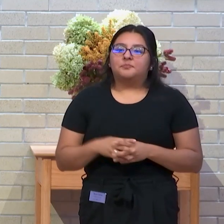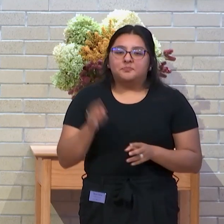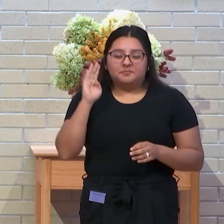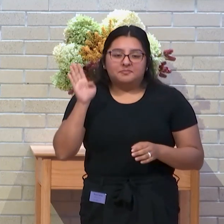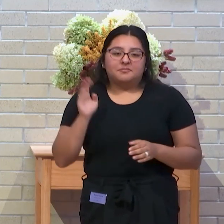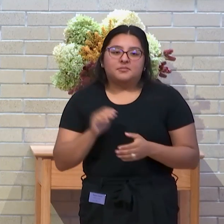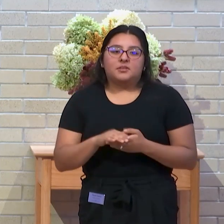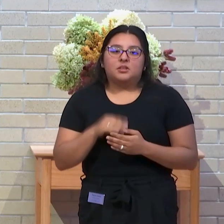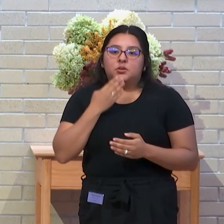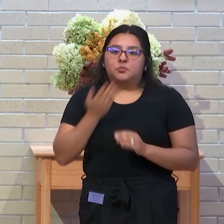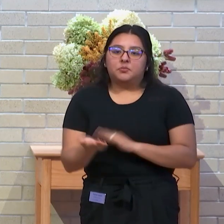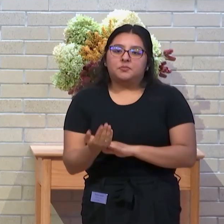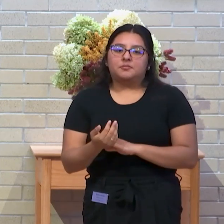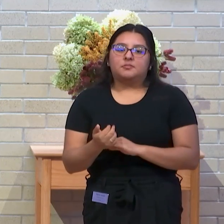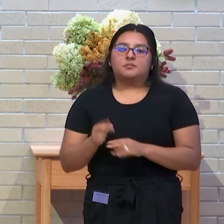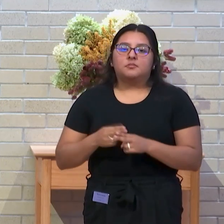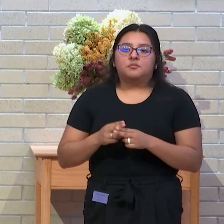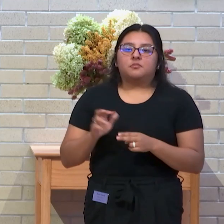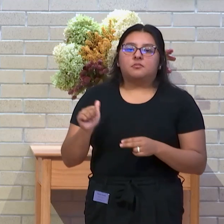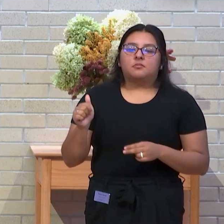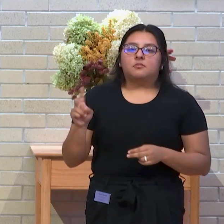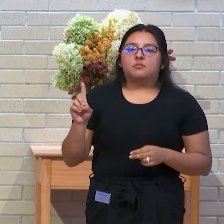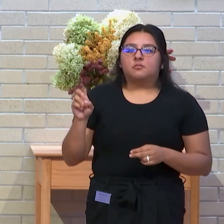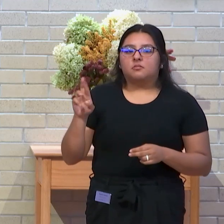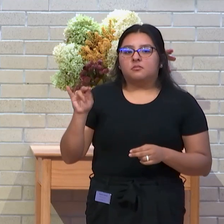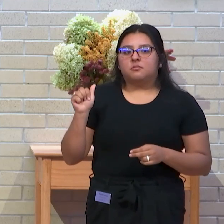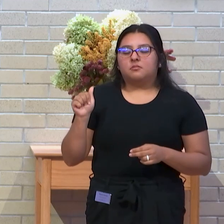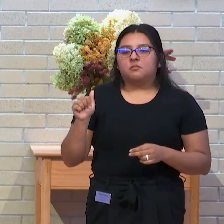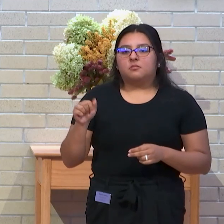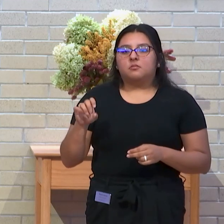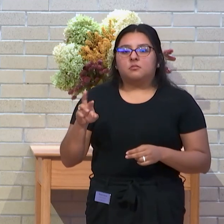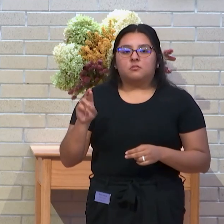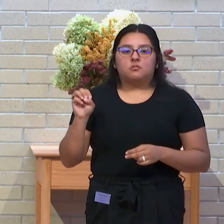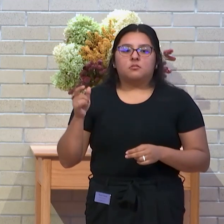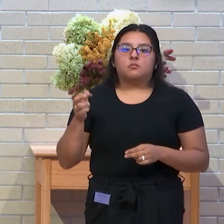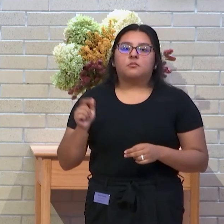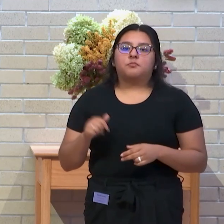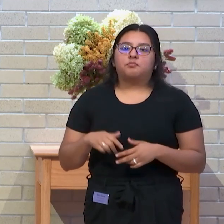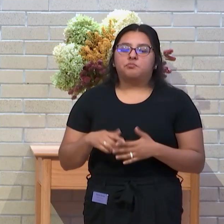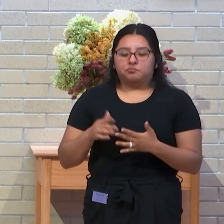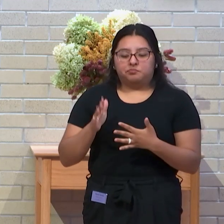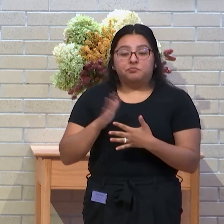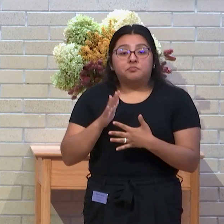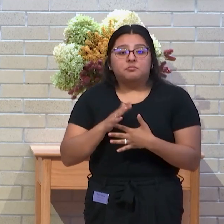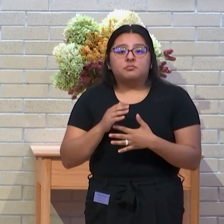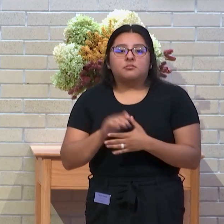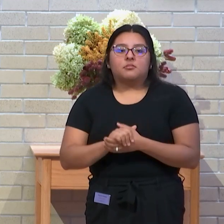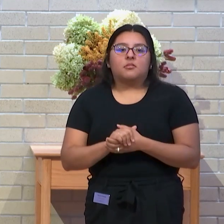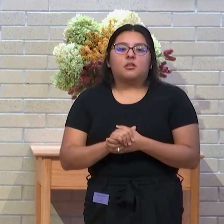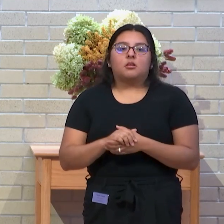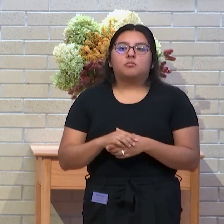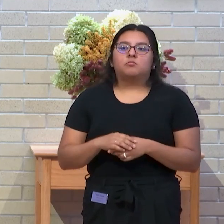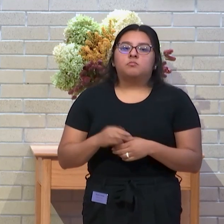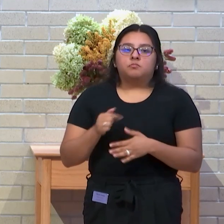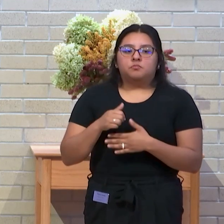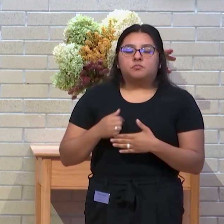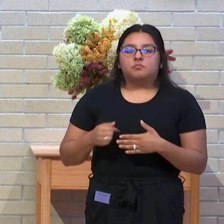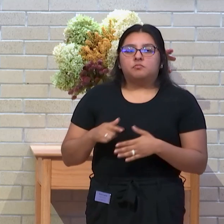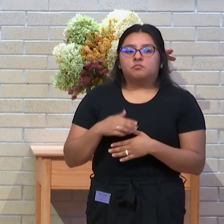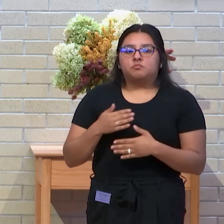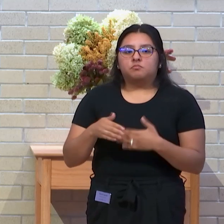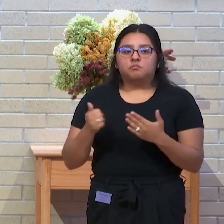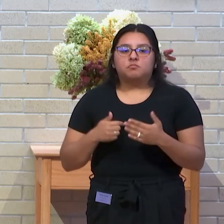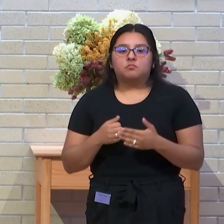Hello, good morning. My name is Adrian Delgadillo, and I'm a third year here at Goshen College. Last spring I went to Tanzania for my